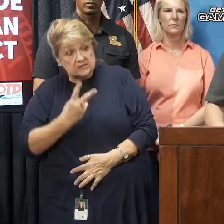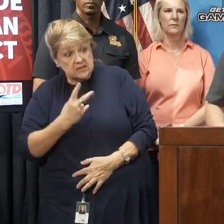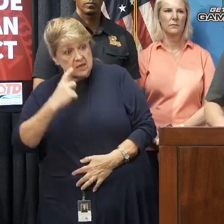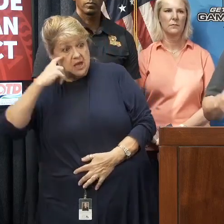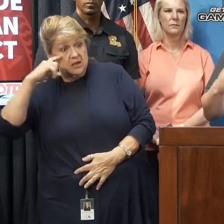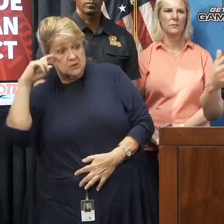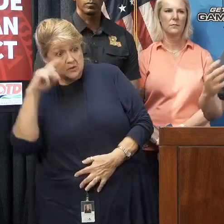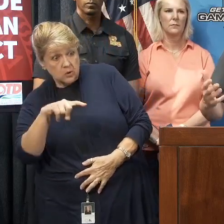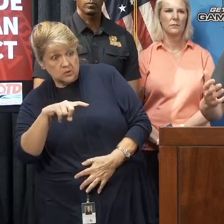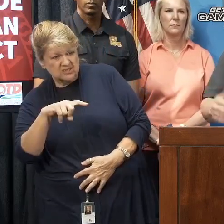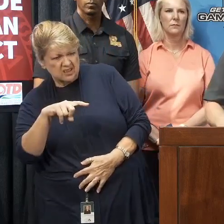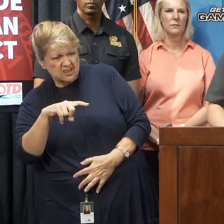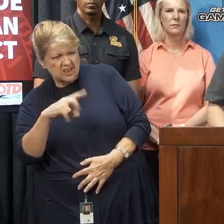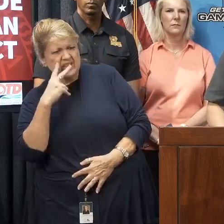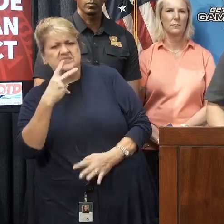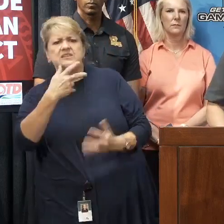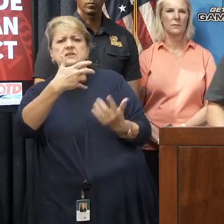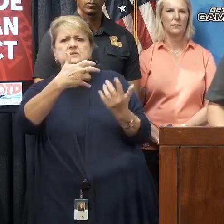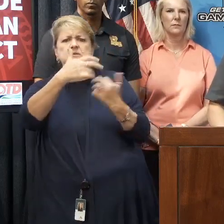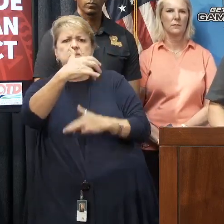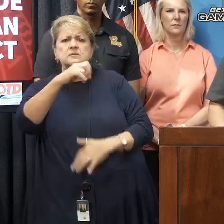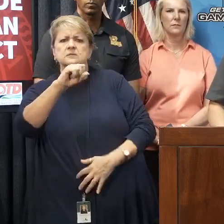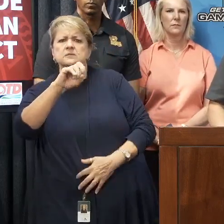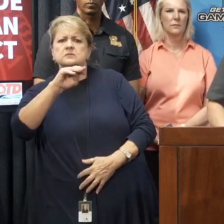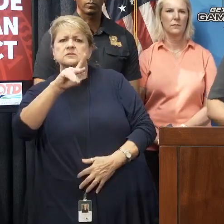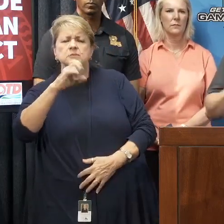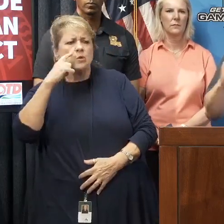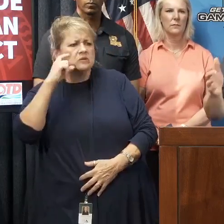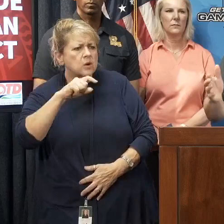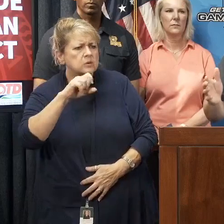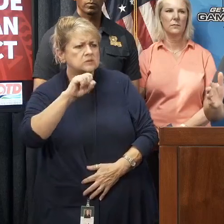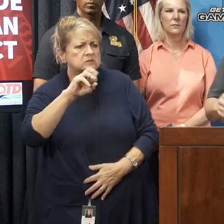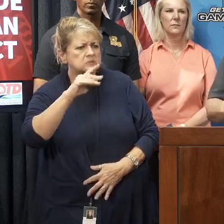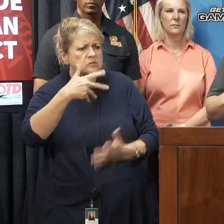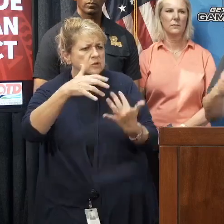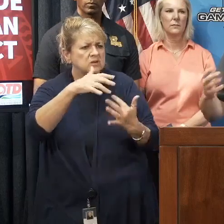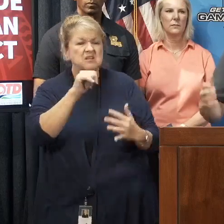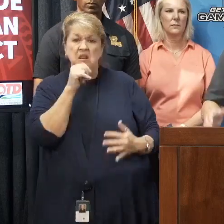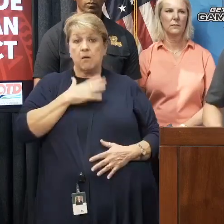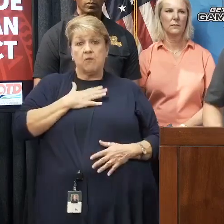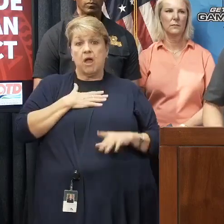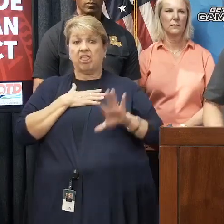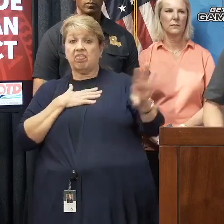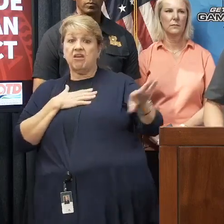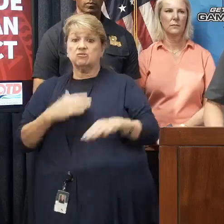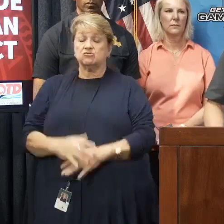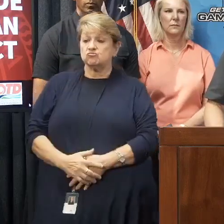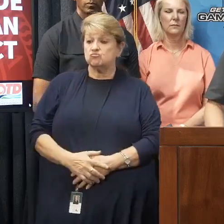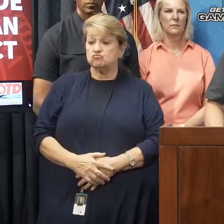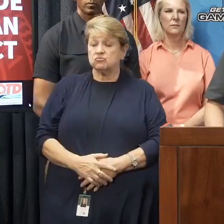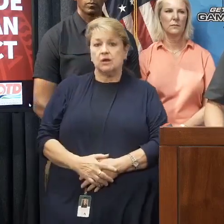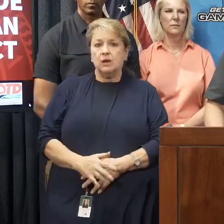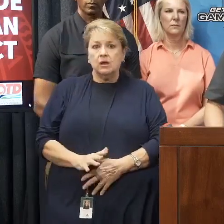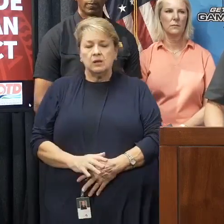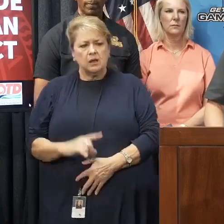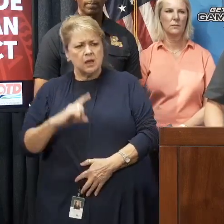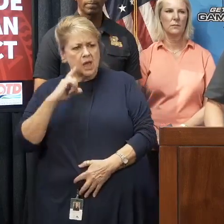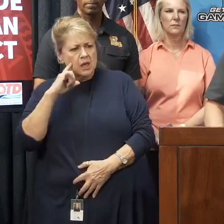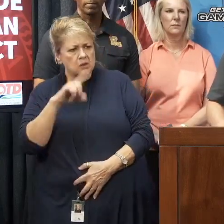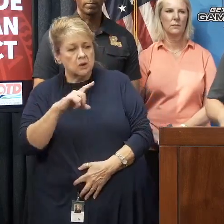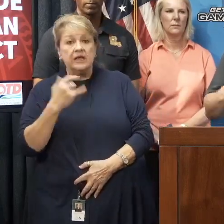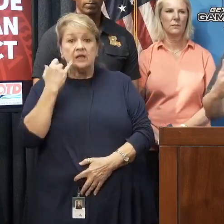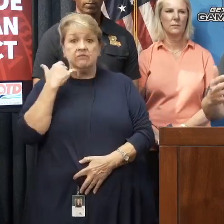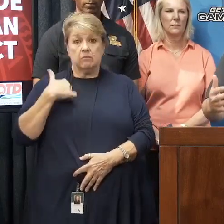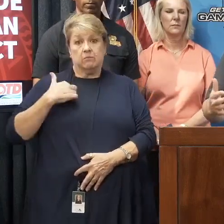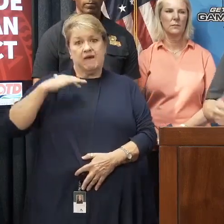started, if they see smoke, if they see anything like that, even if it's not their property, even if it's not something that they in fact caused, they